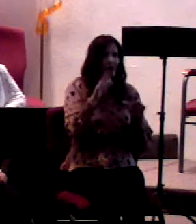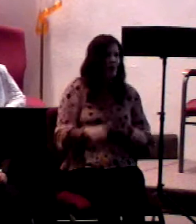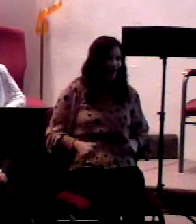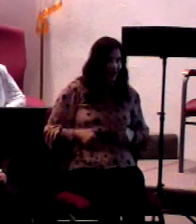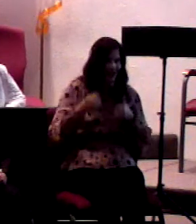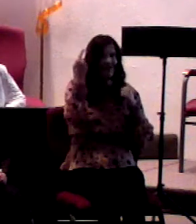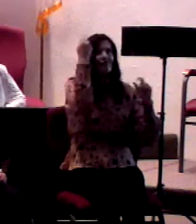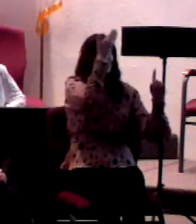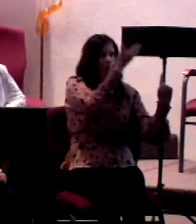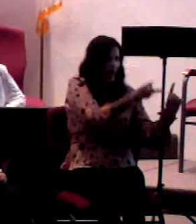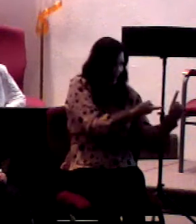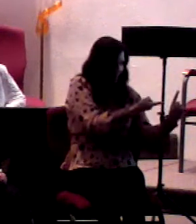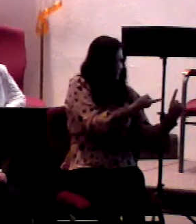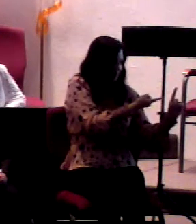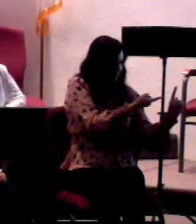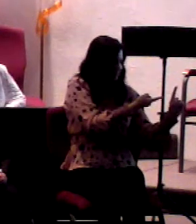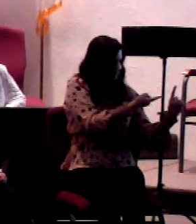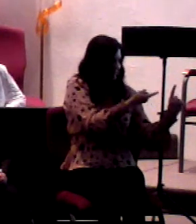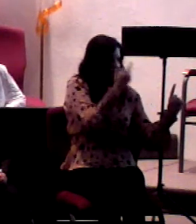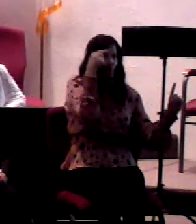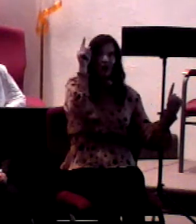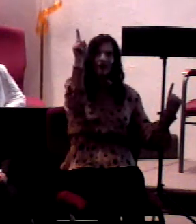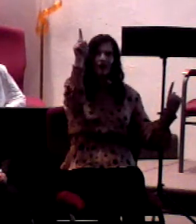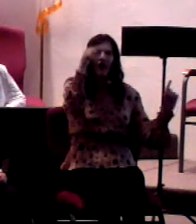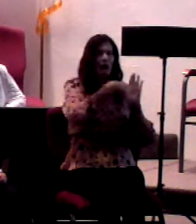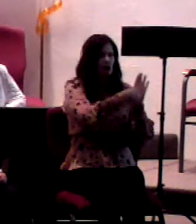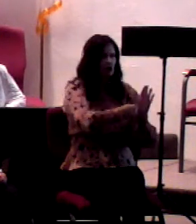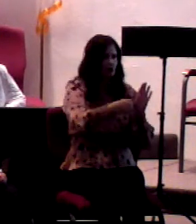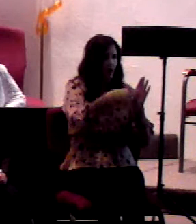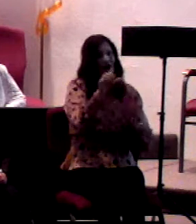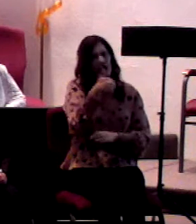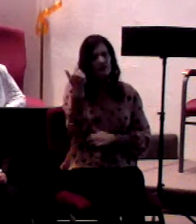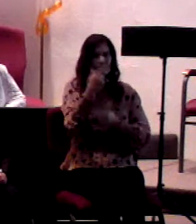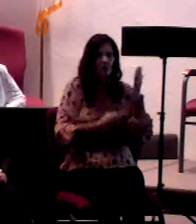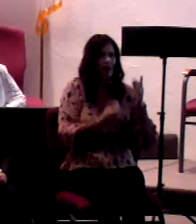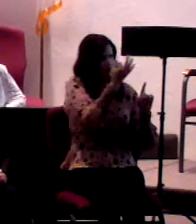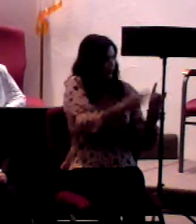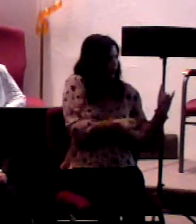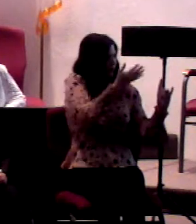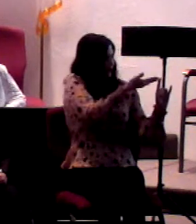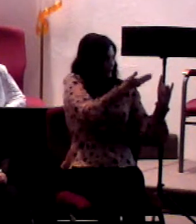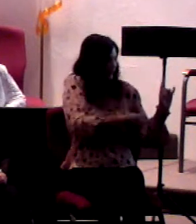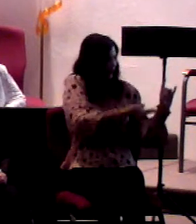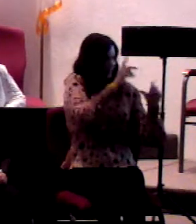one. I will show others what the worthy one is all about in my life.